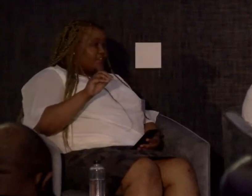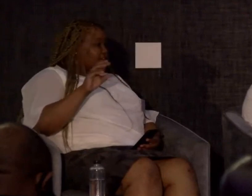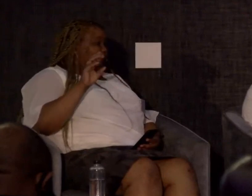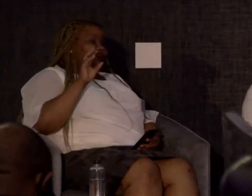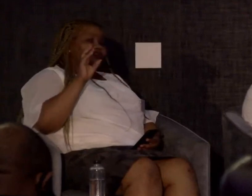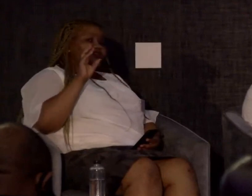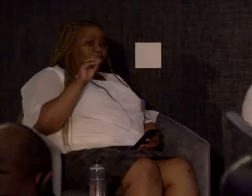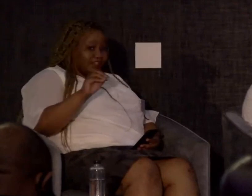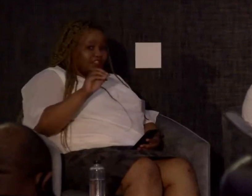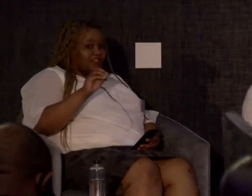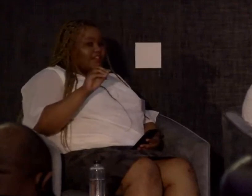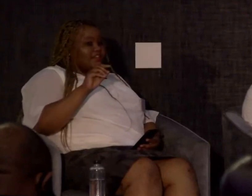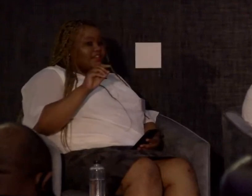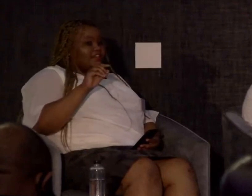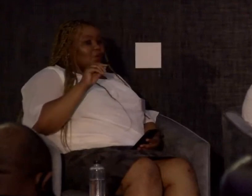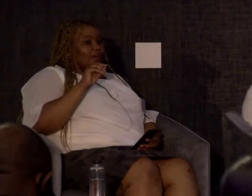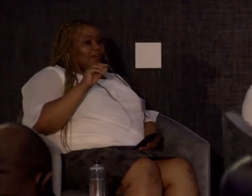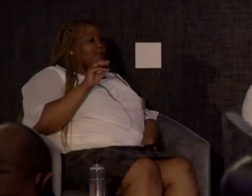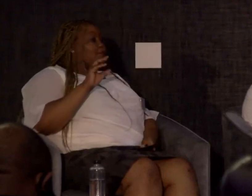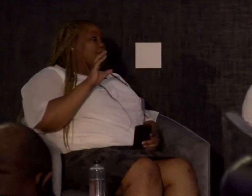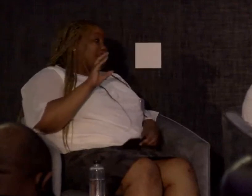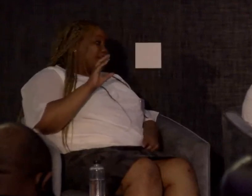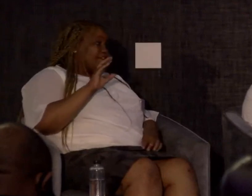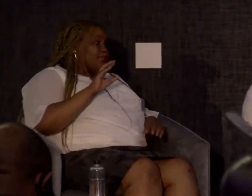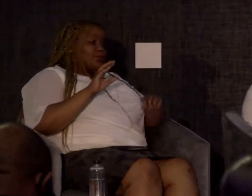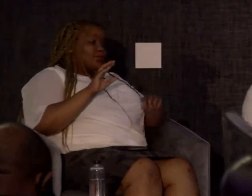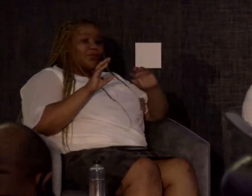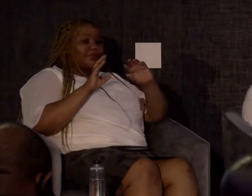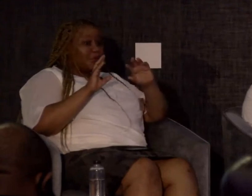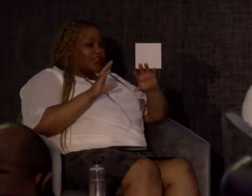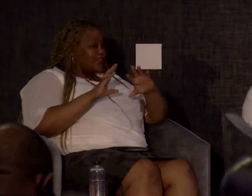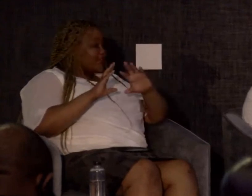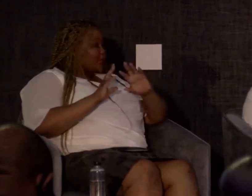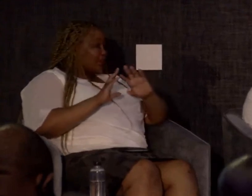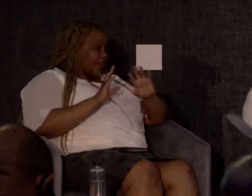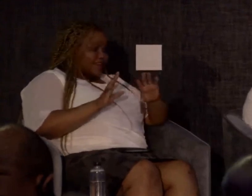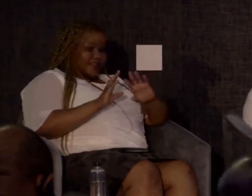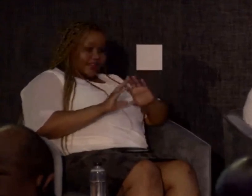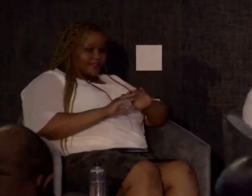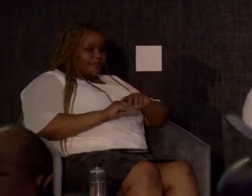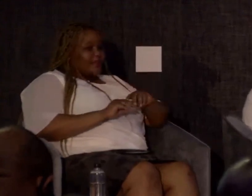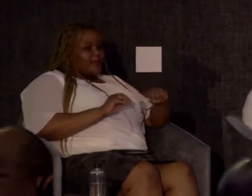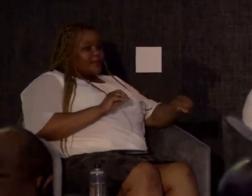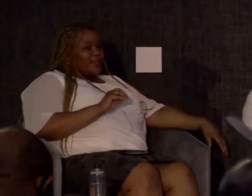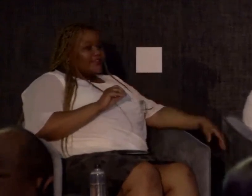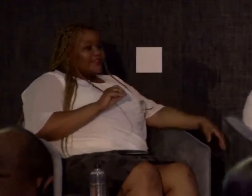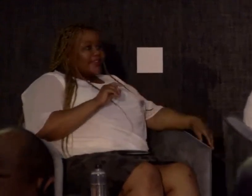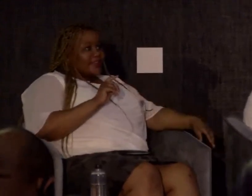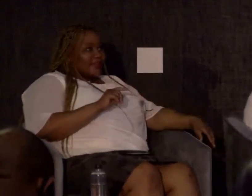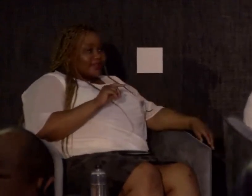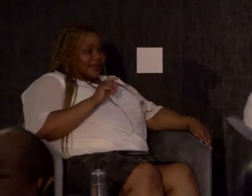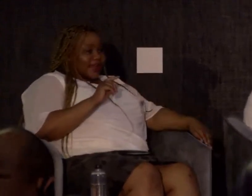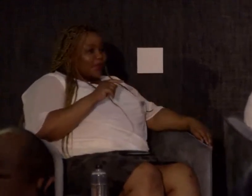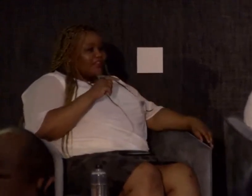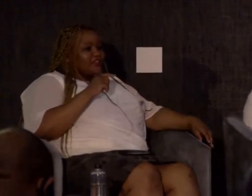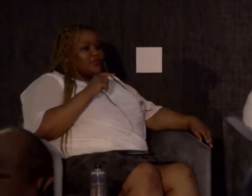it, and it worked. So, and we're quite comfortable with the policies, know the guide, this and that. But I